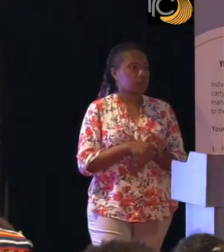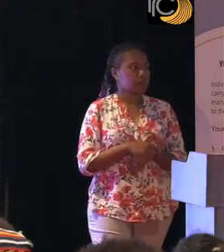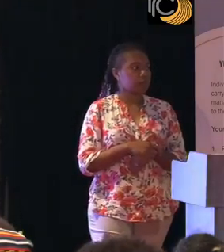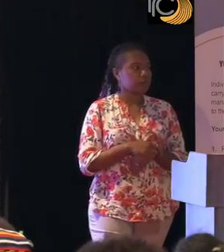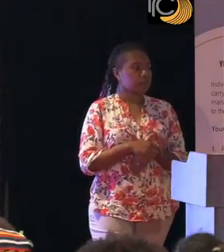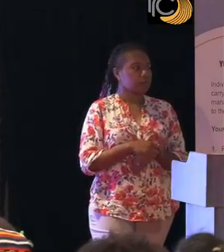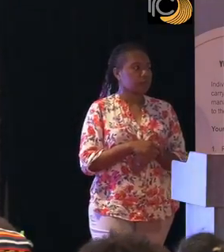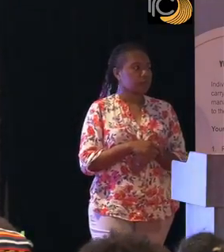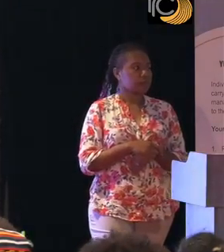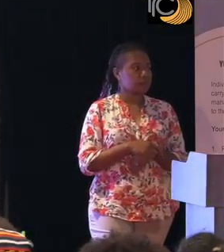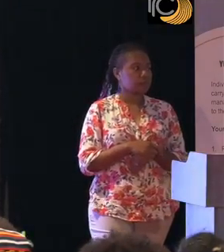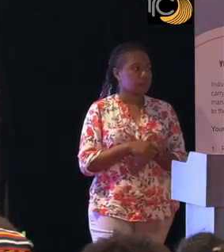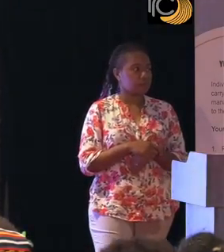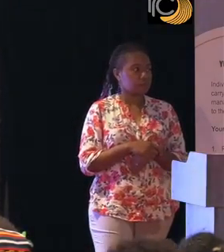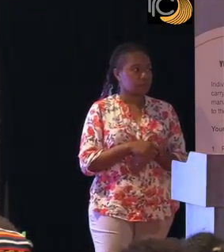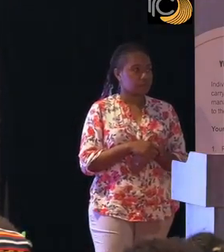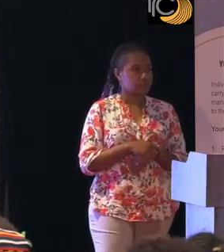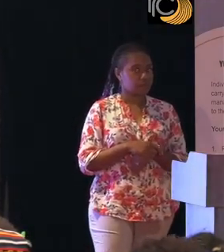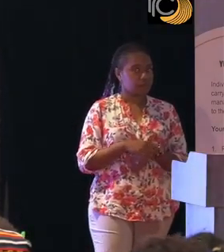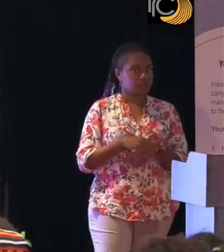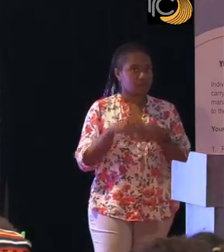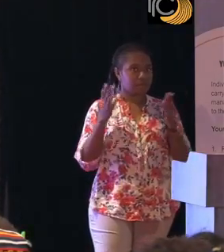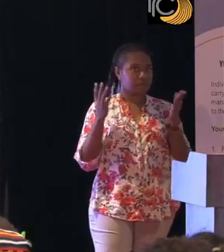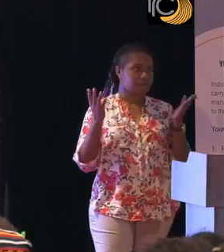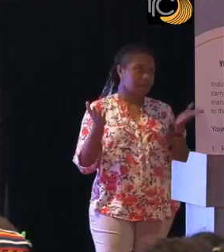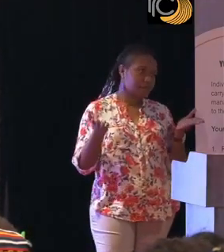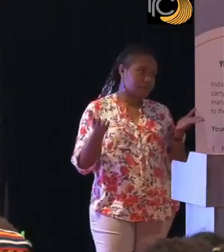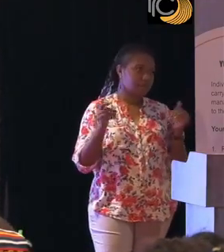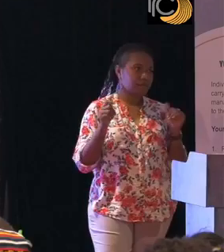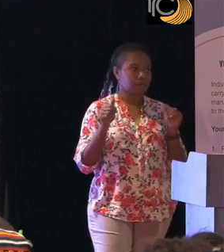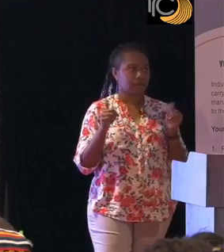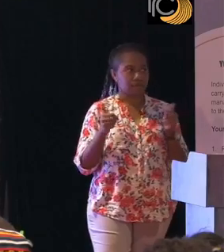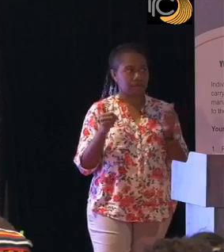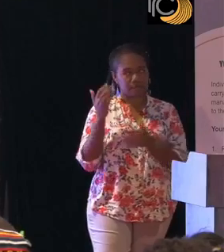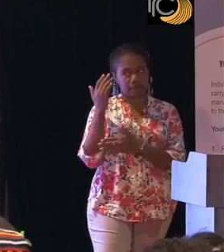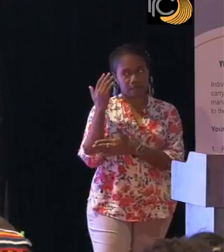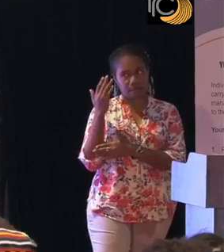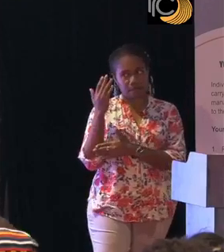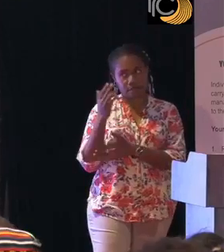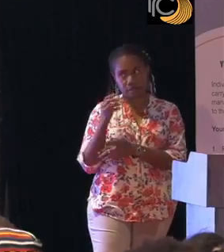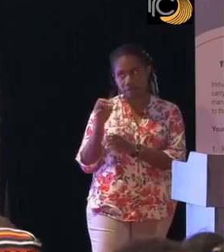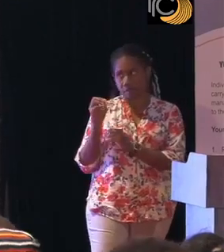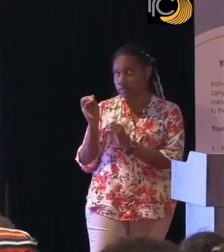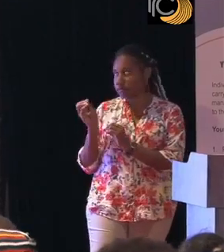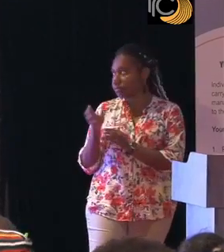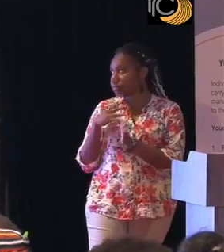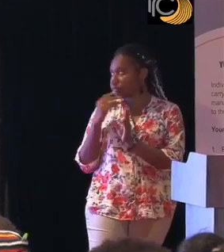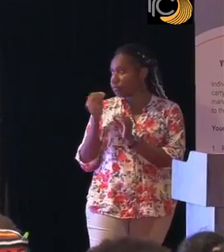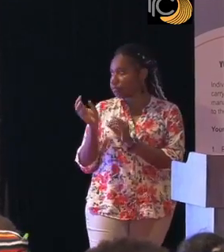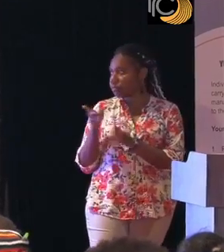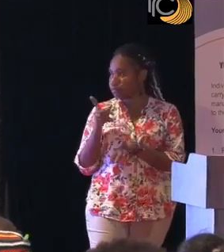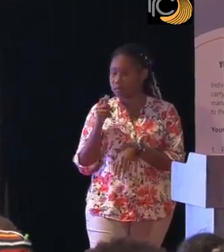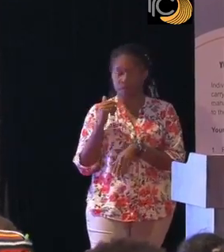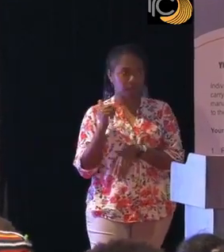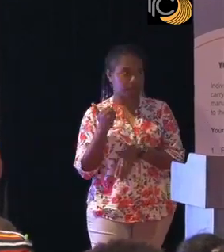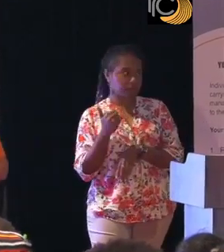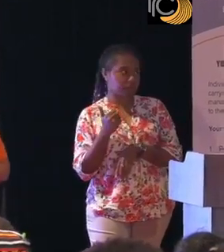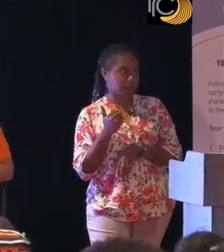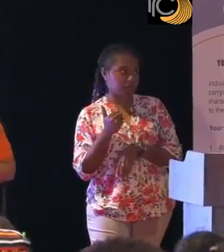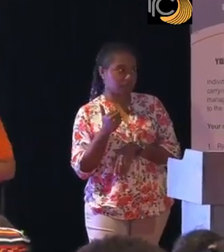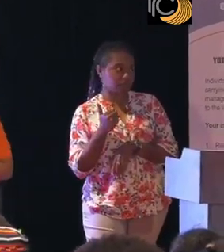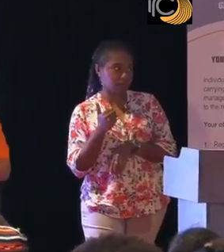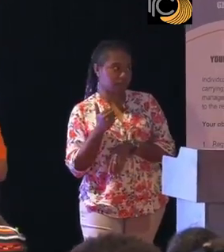That is all for my presentation, and thank you for listening attentively. I will now invite the